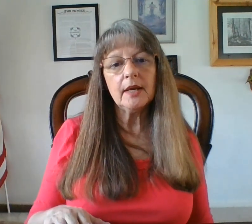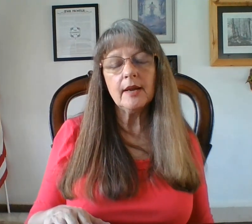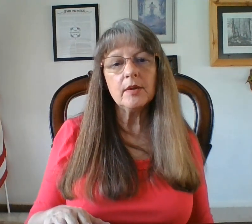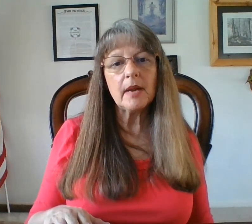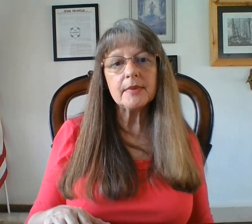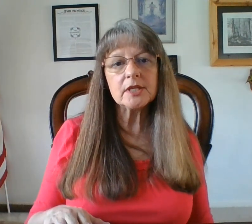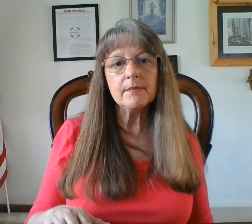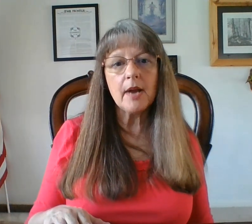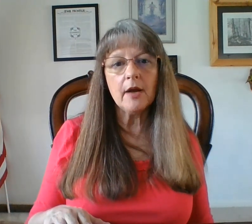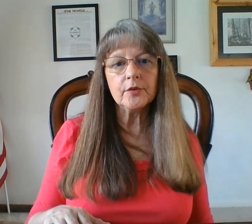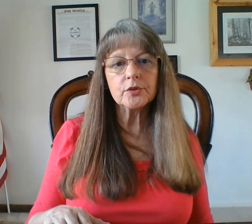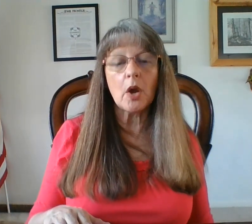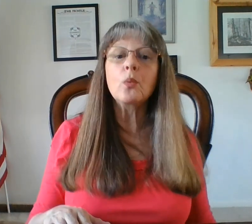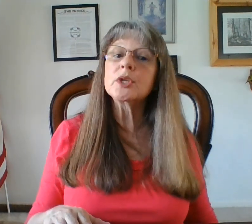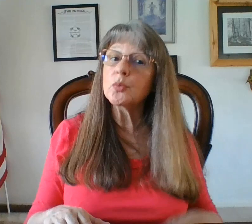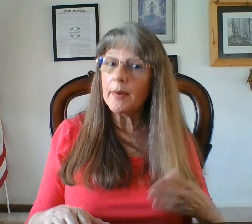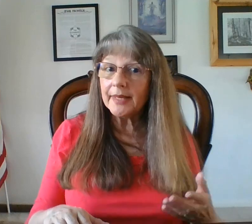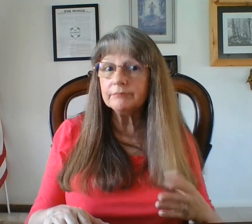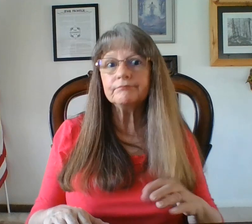and there might be some others. Oh, swimming.